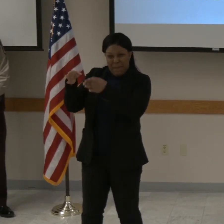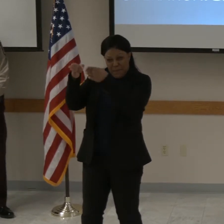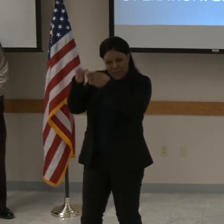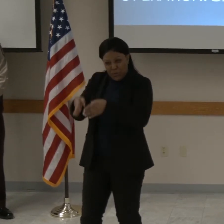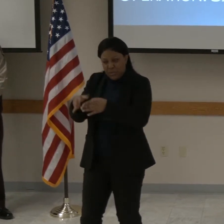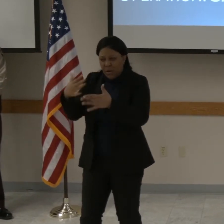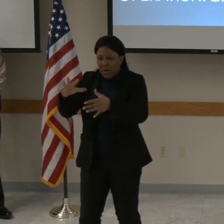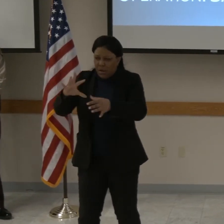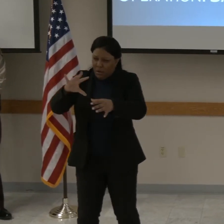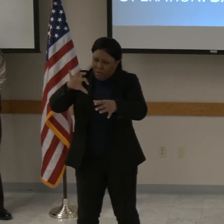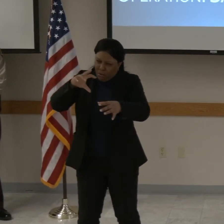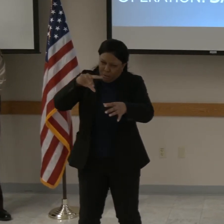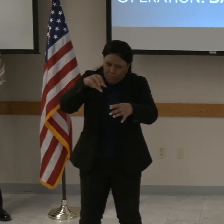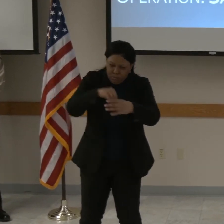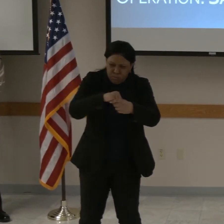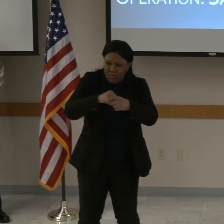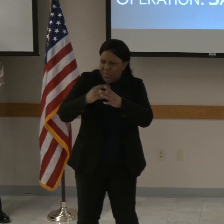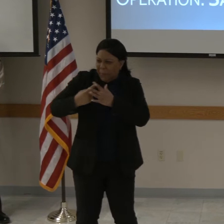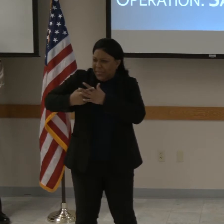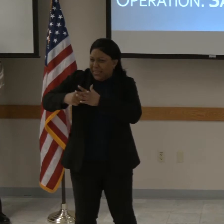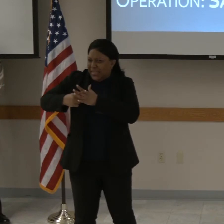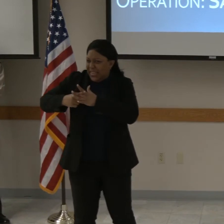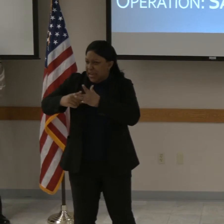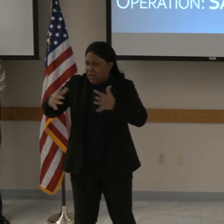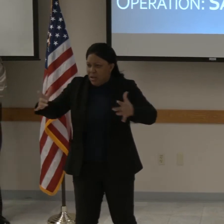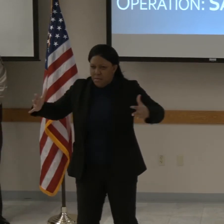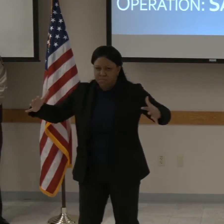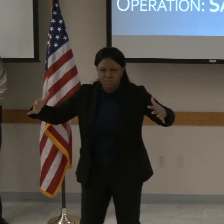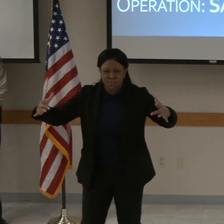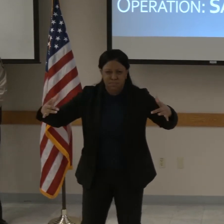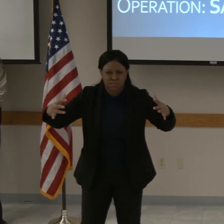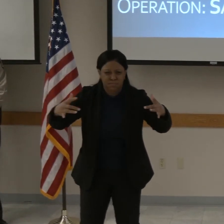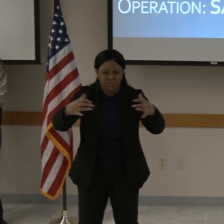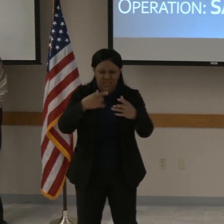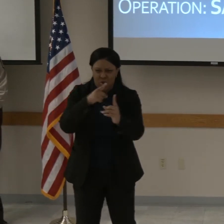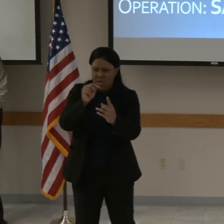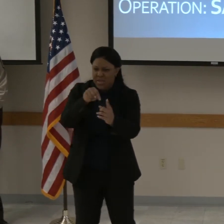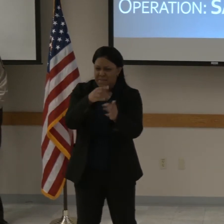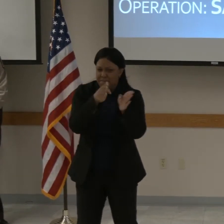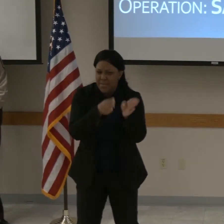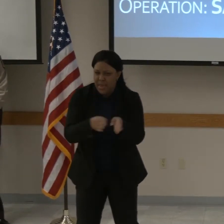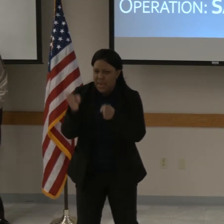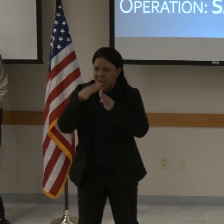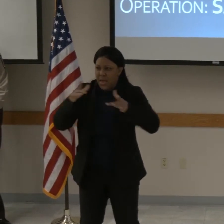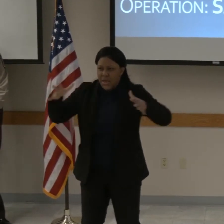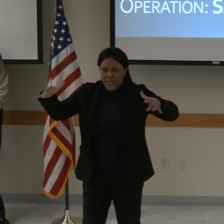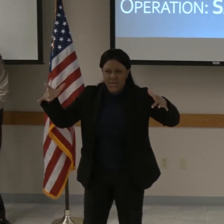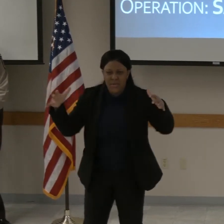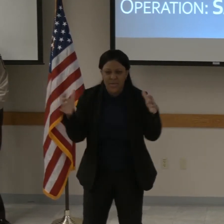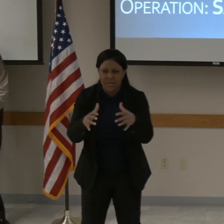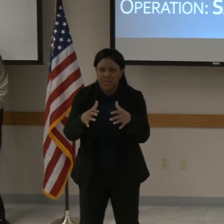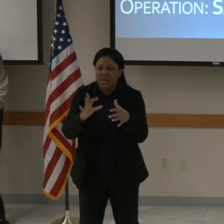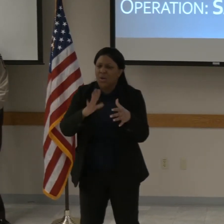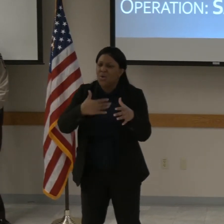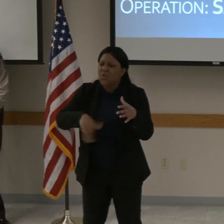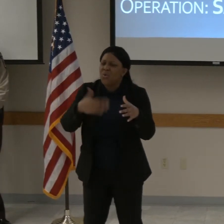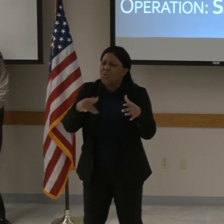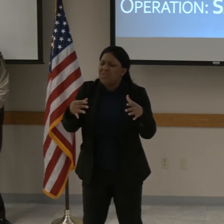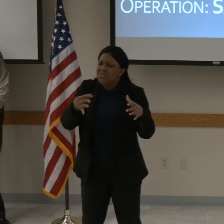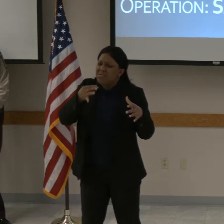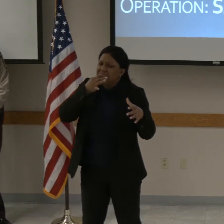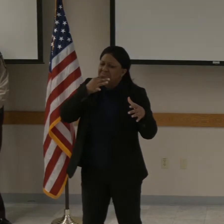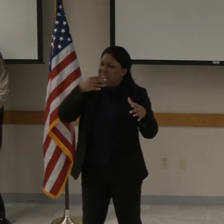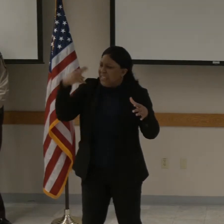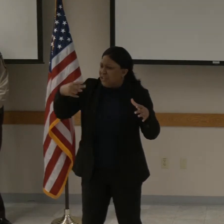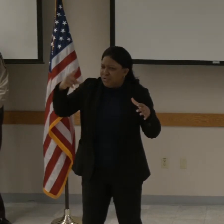history and learn some lessons from both recent history here in the Twin Cities, but also to look at the experiences